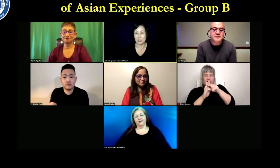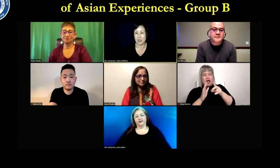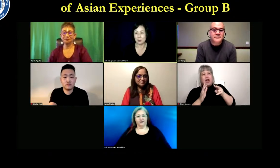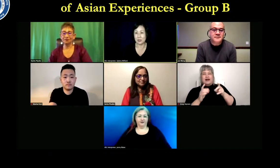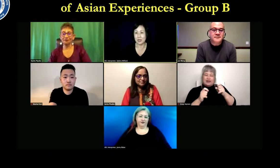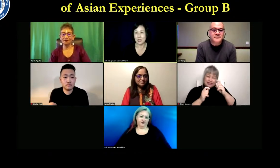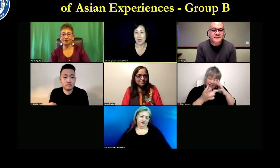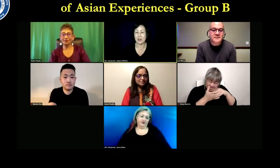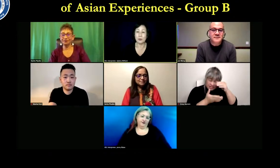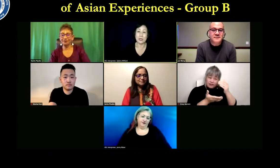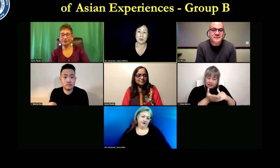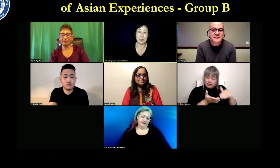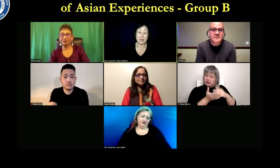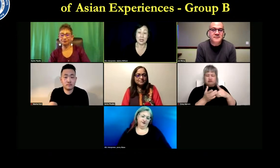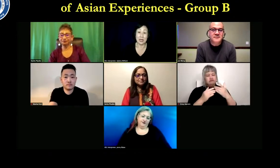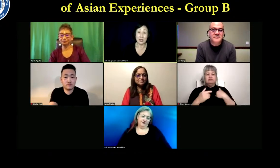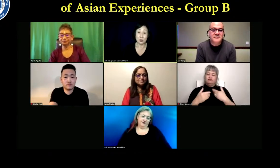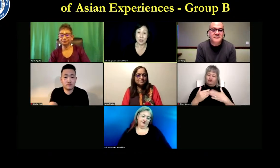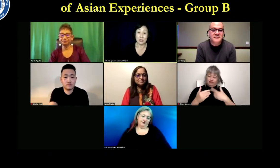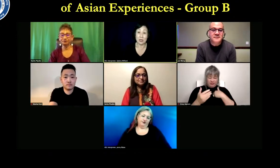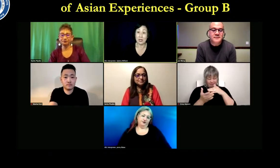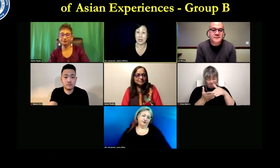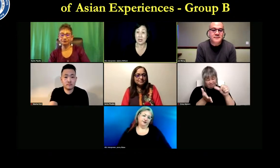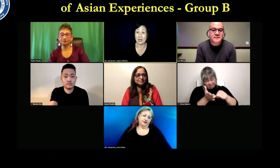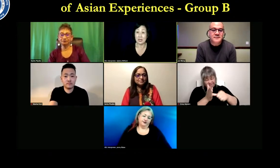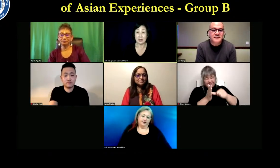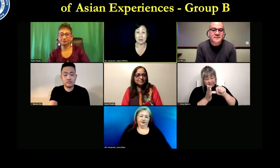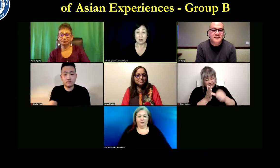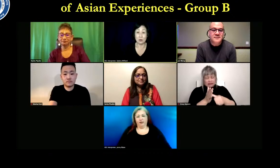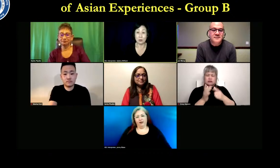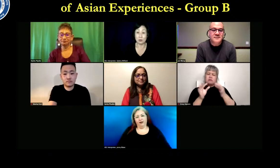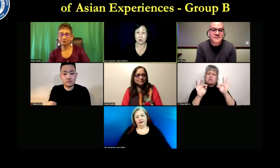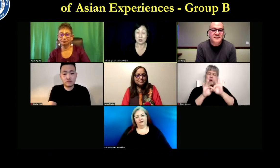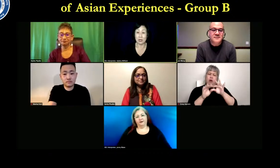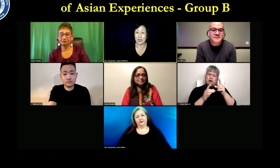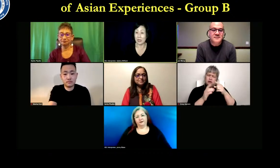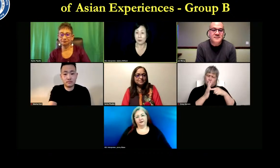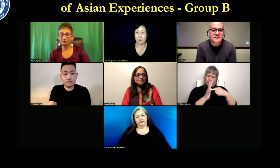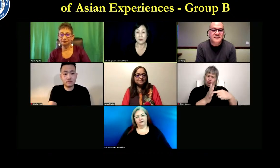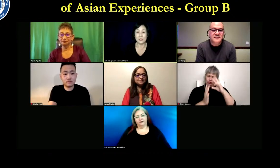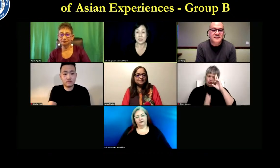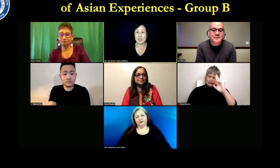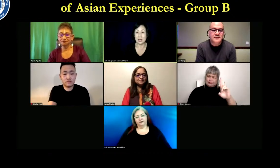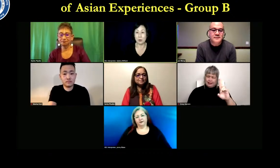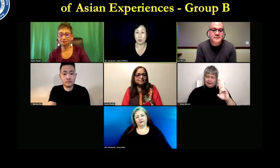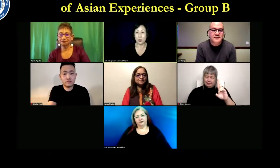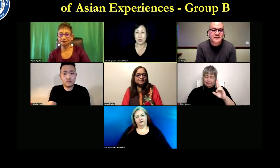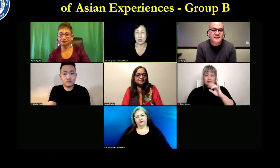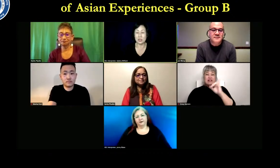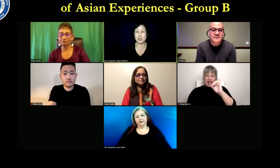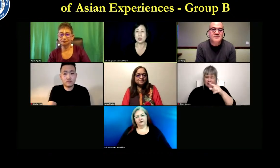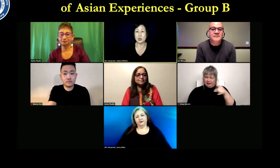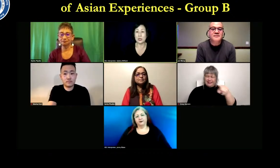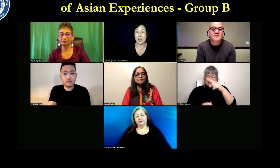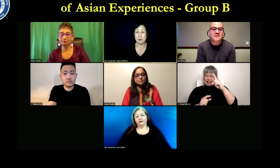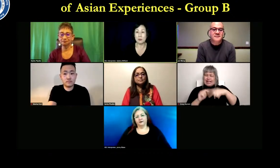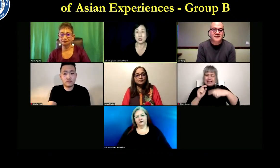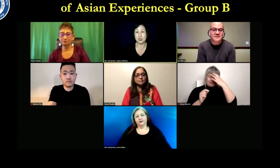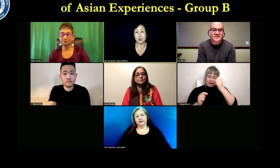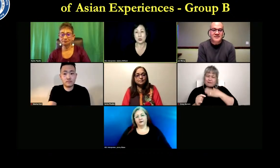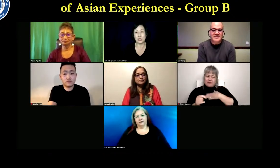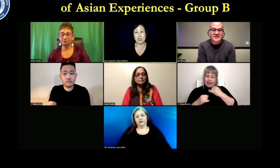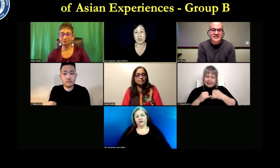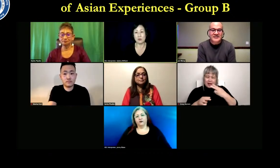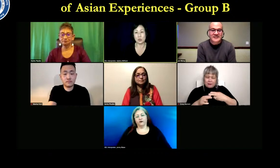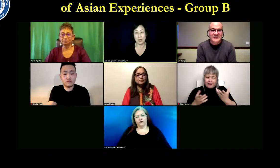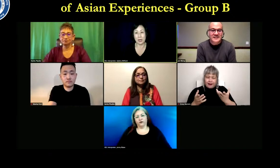Asian students' names. And then by the time they get to eighth grade, then they, you know, I keep emphasizing how important it is to know the name